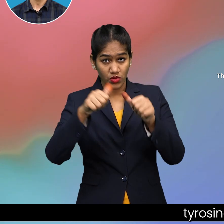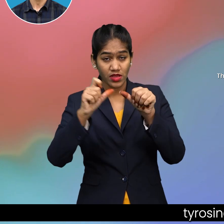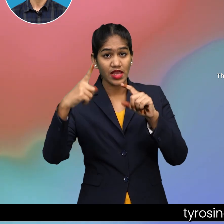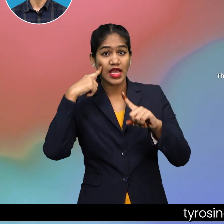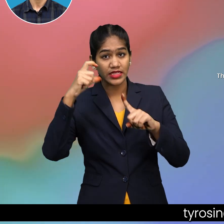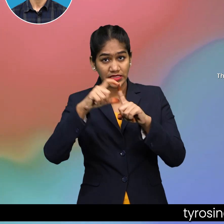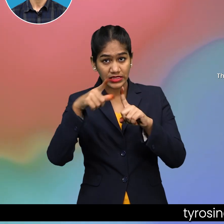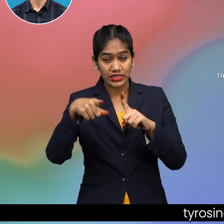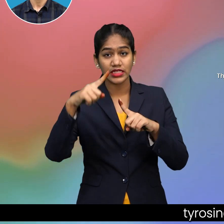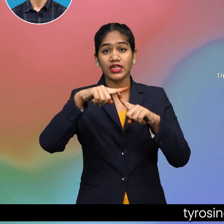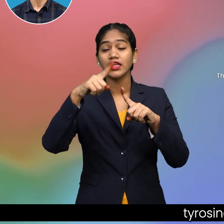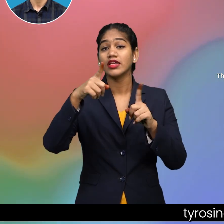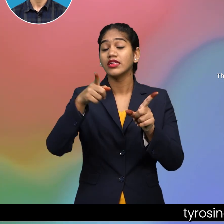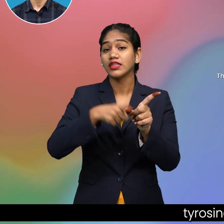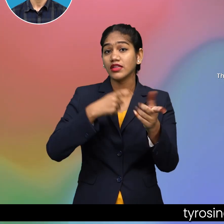and iodine.